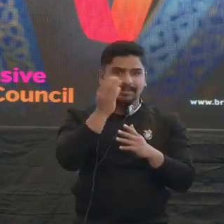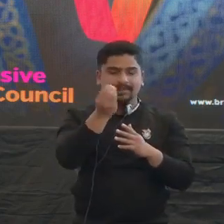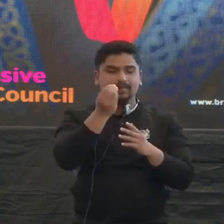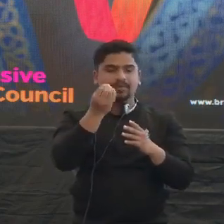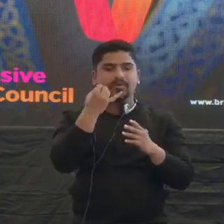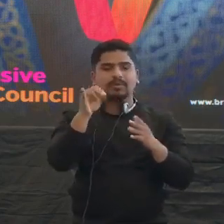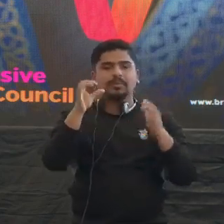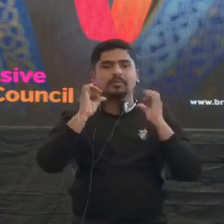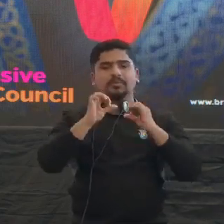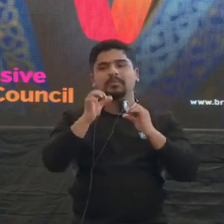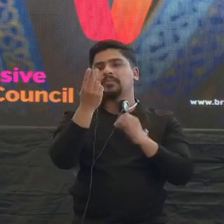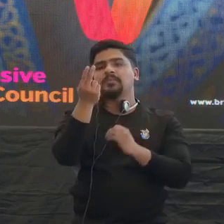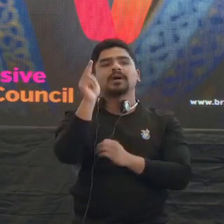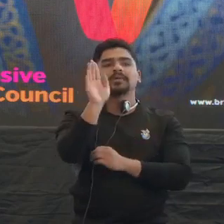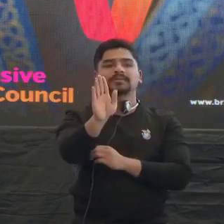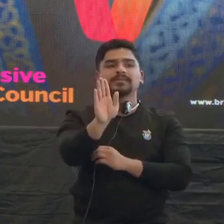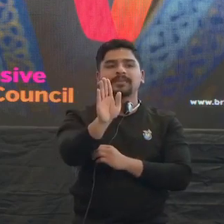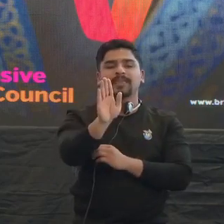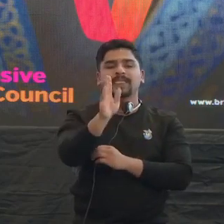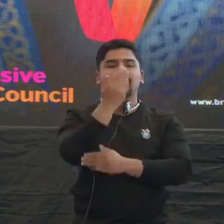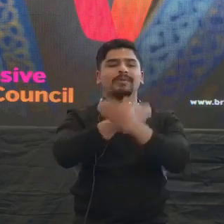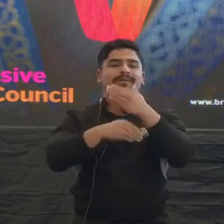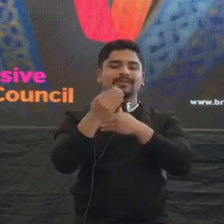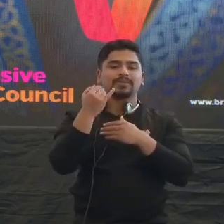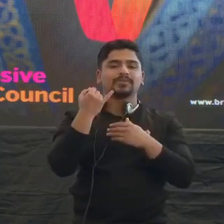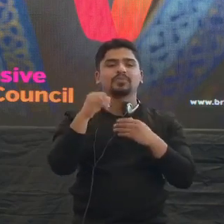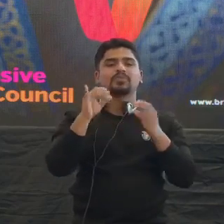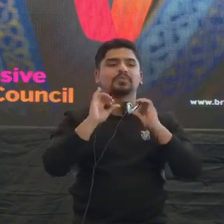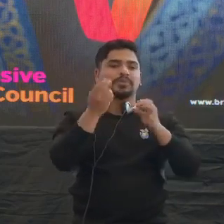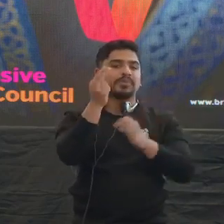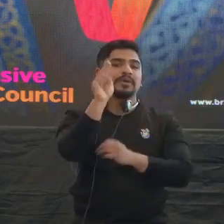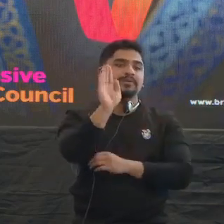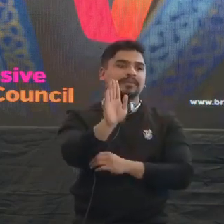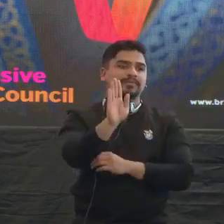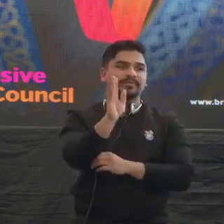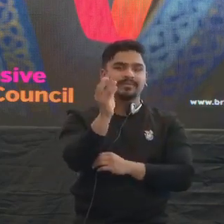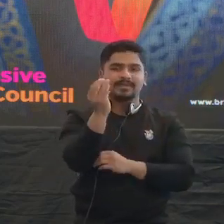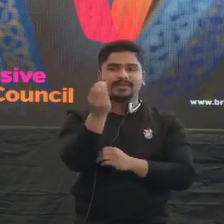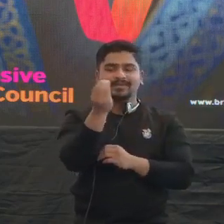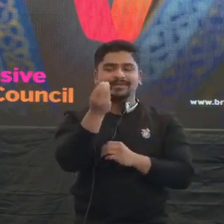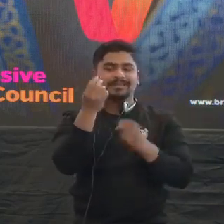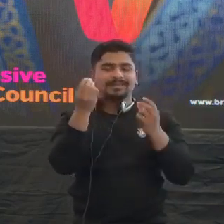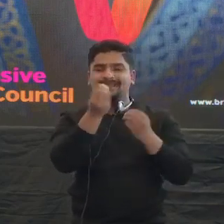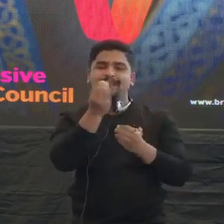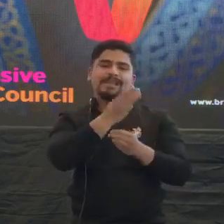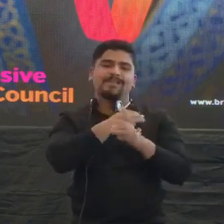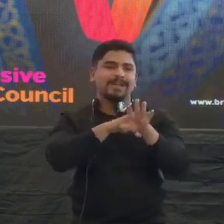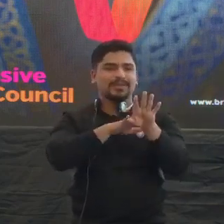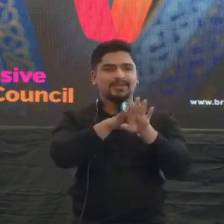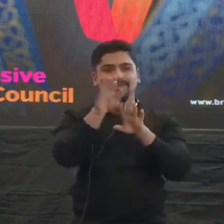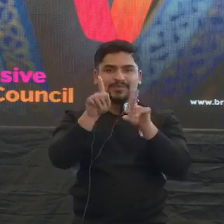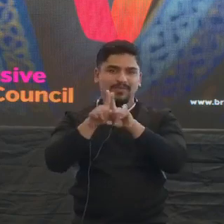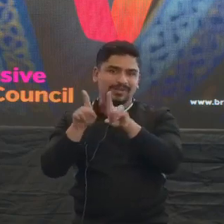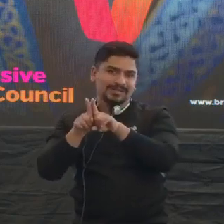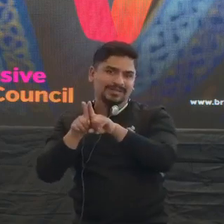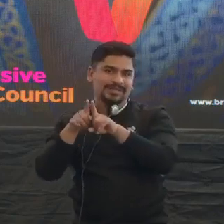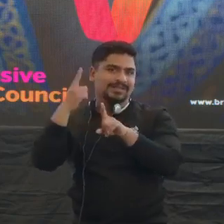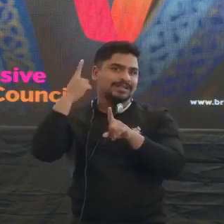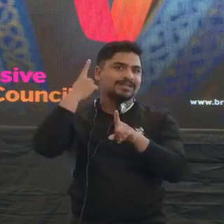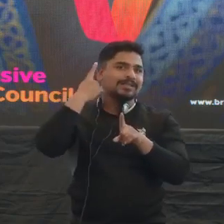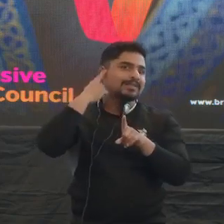of disability, just like some of the people, normal people wanted to become hearing